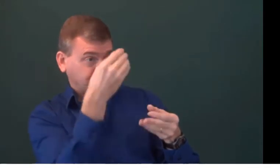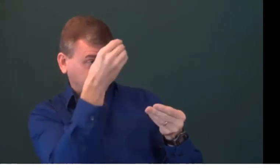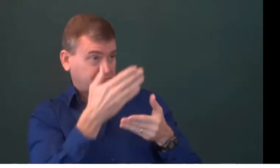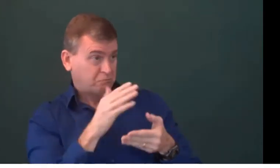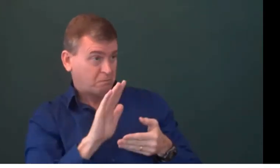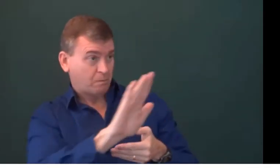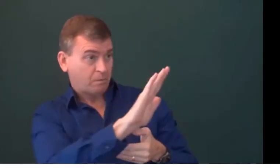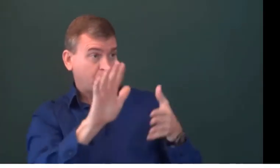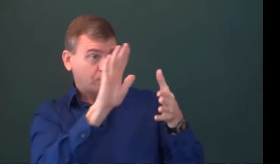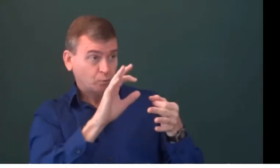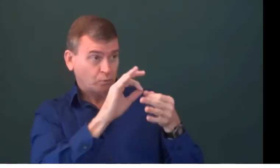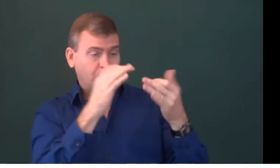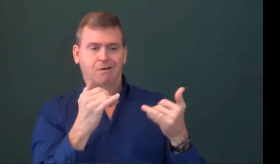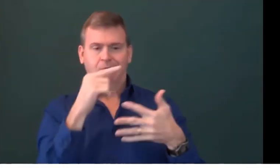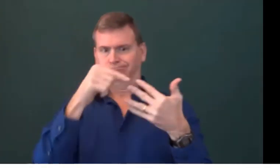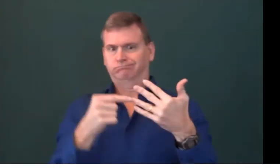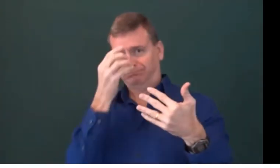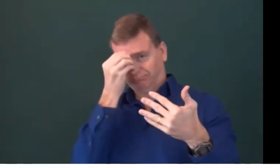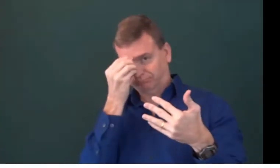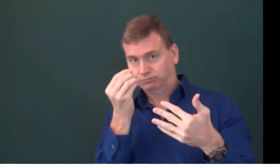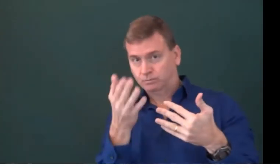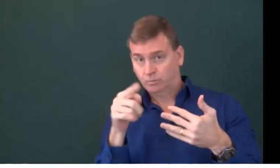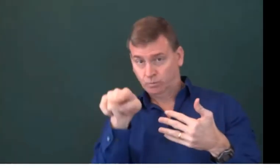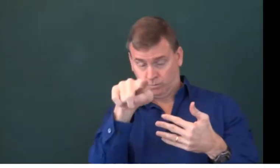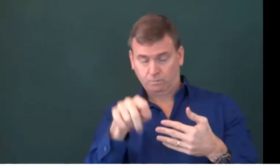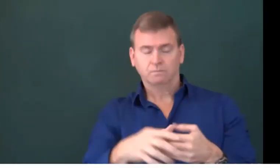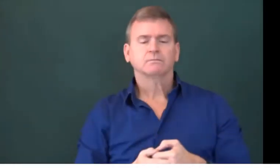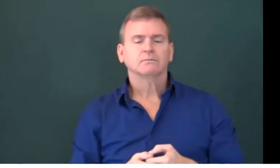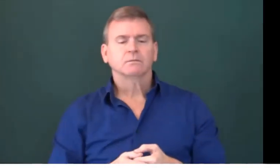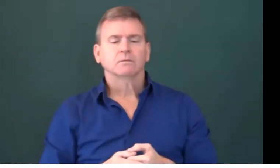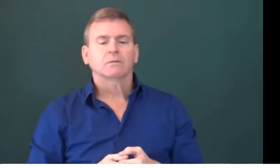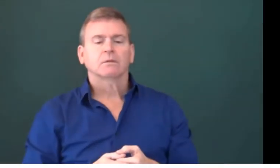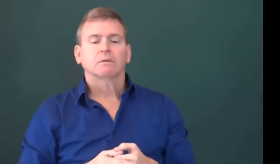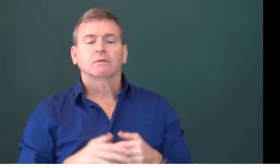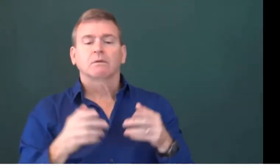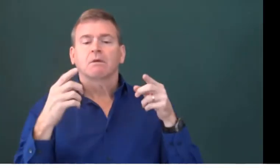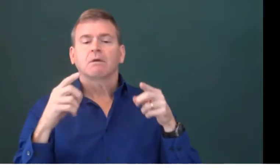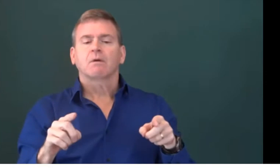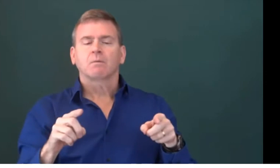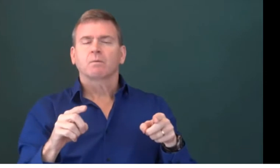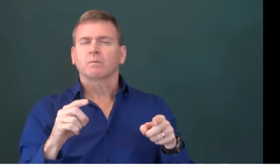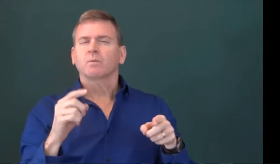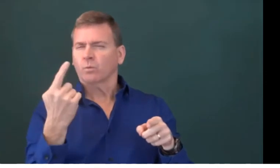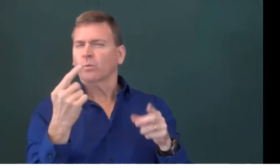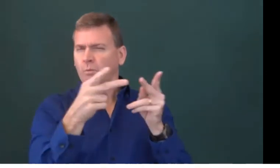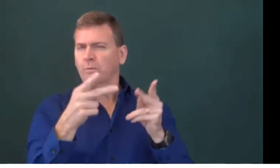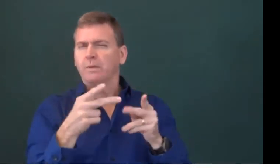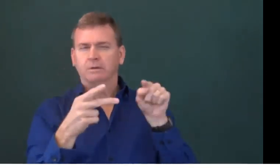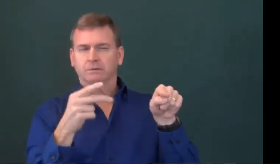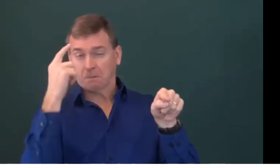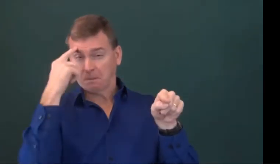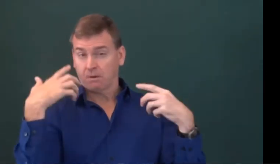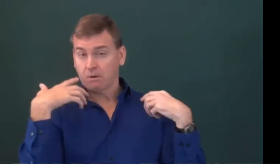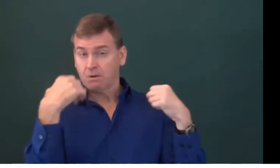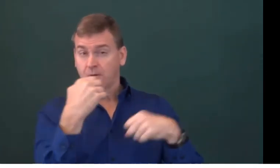and something happened that made them feel unsafe. I would like to share their stories with you now.